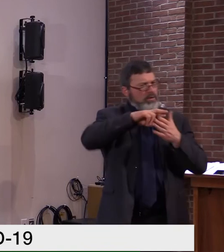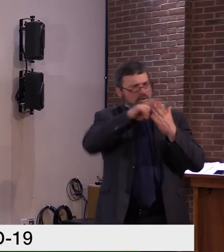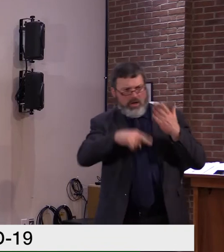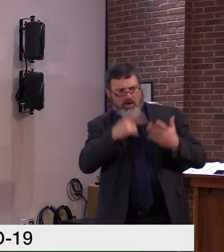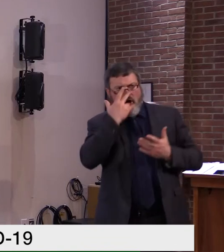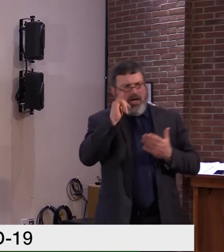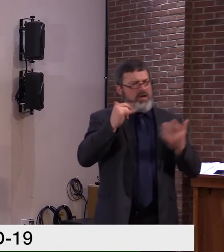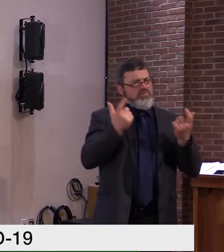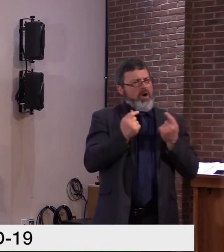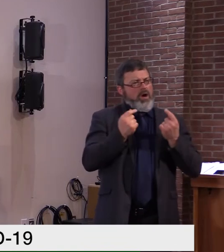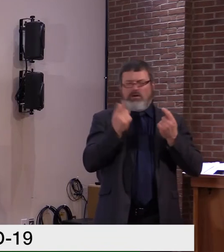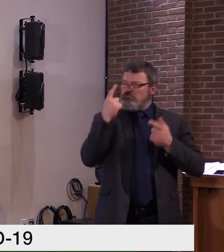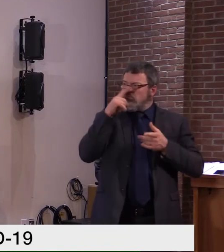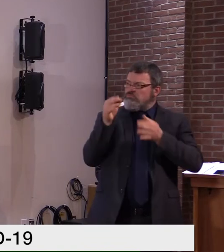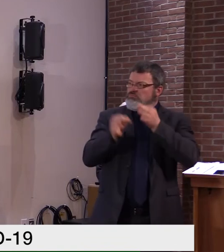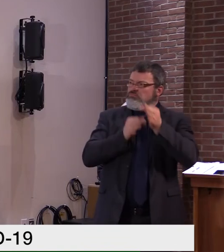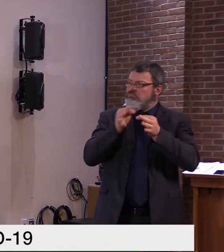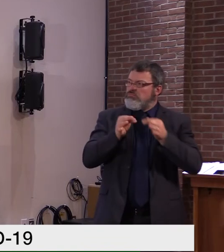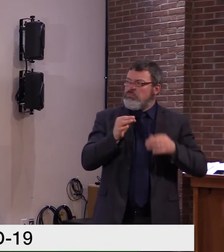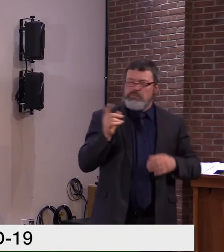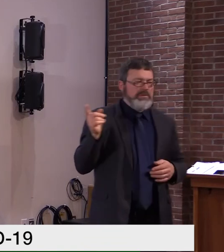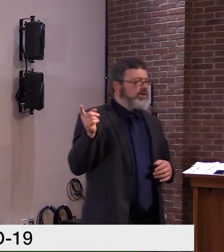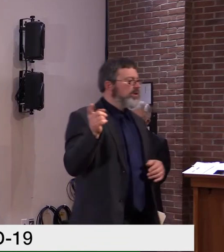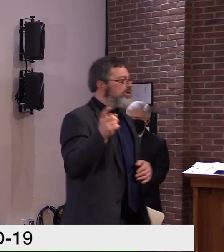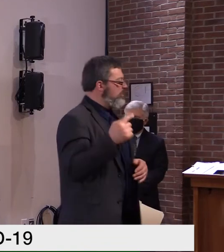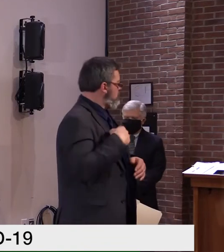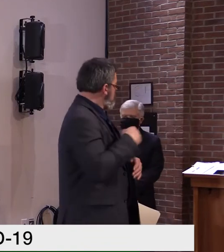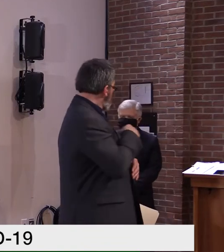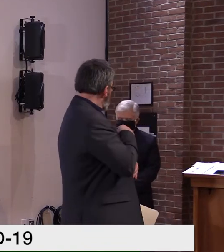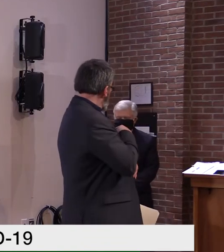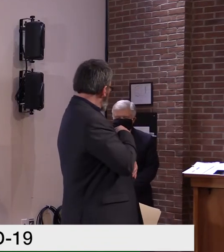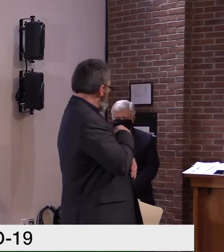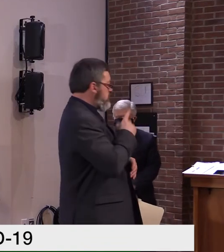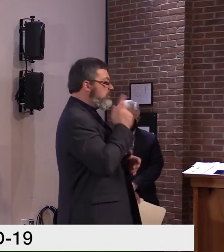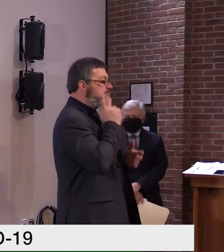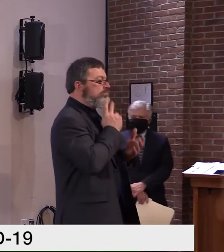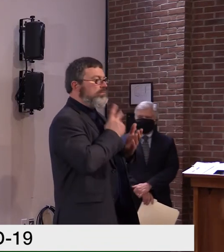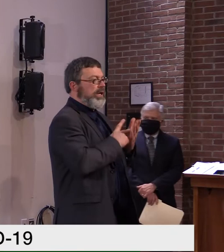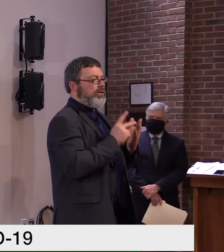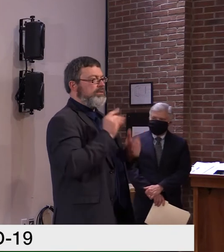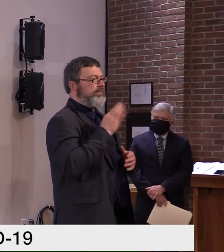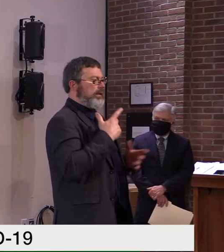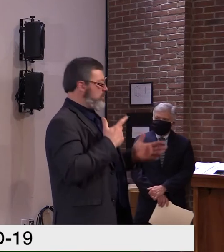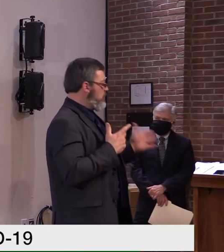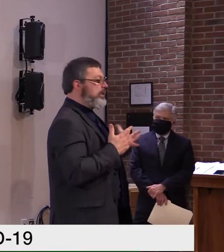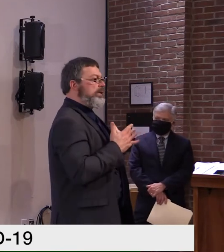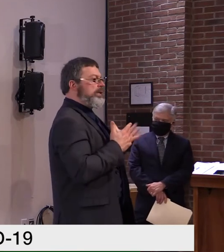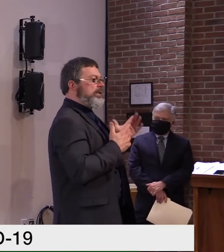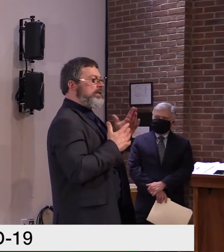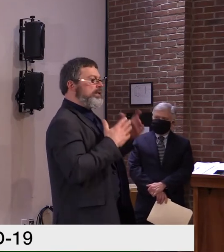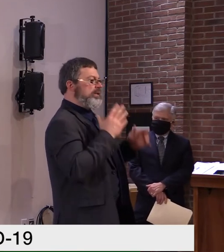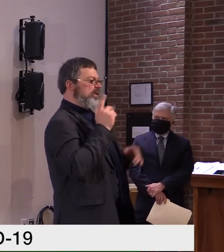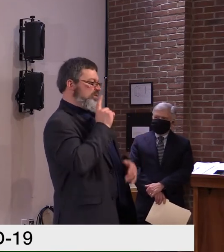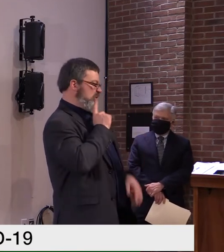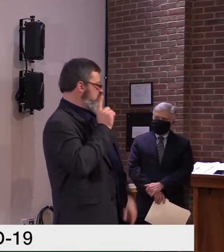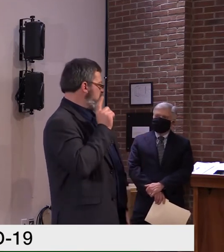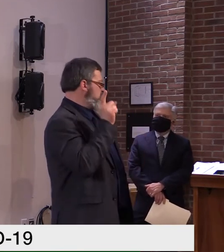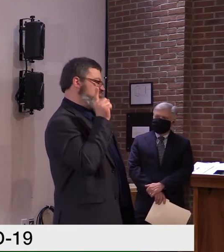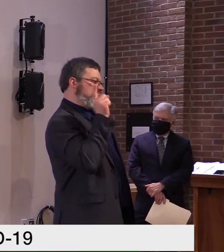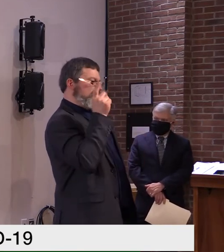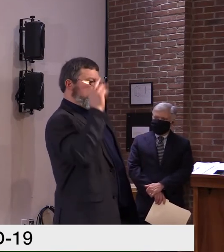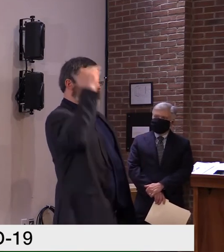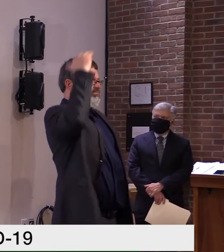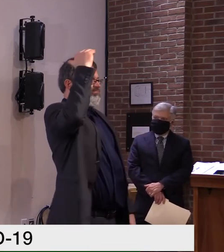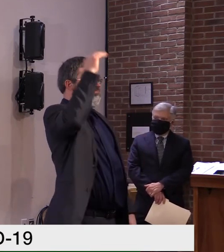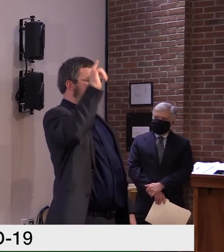that probably is a better question for Dr. Levine, but we feel confident in the approach we took and